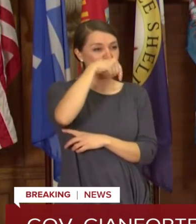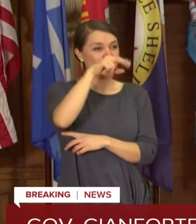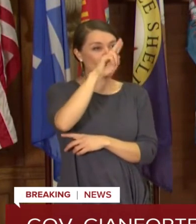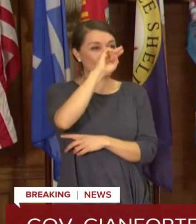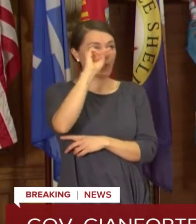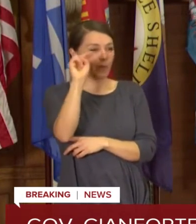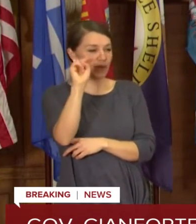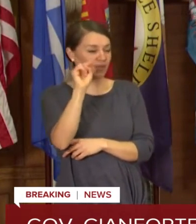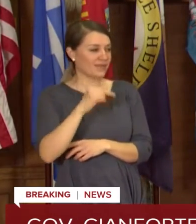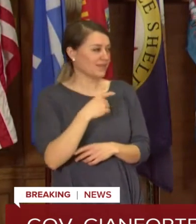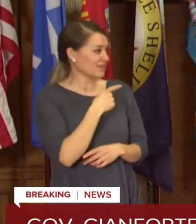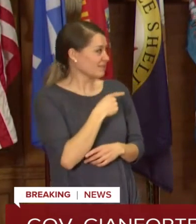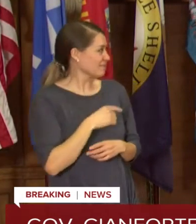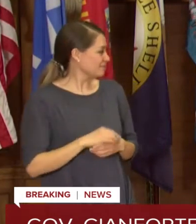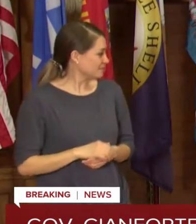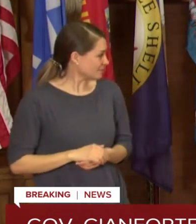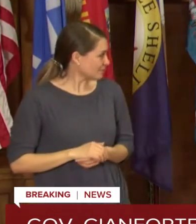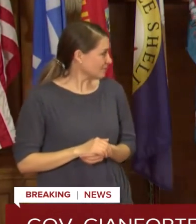year.